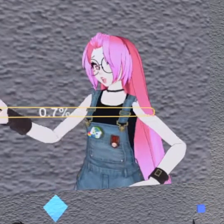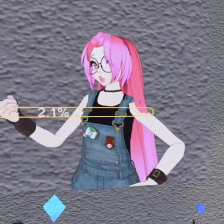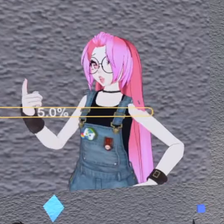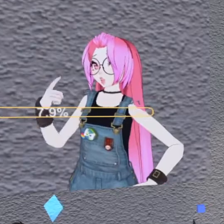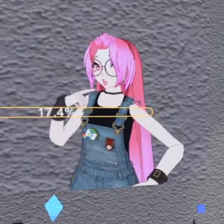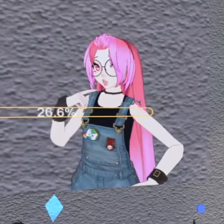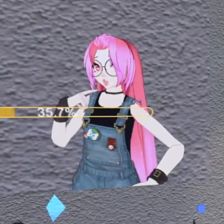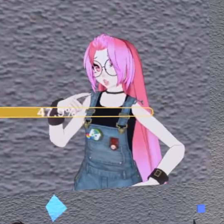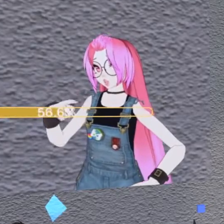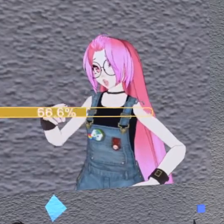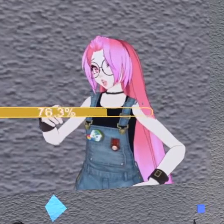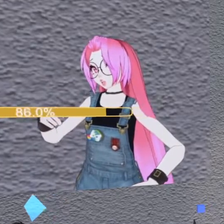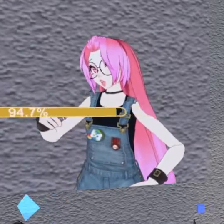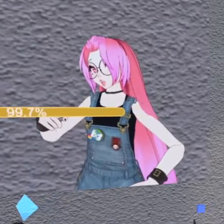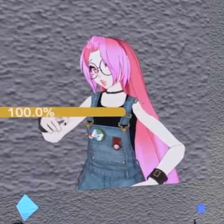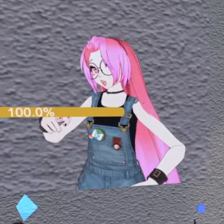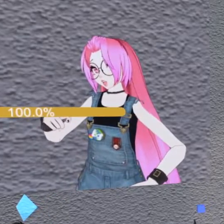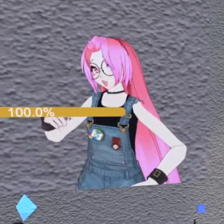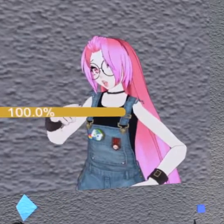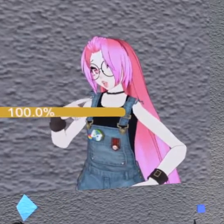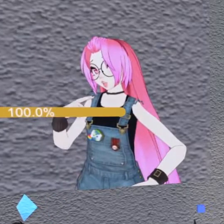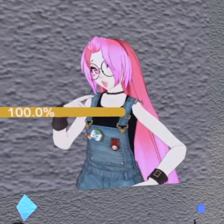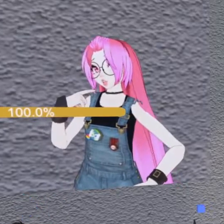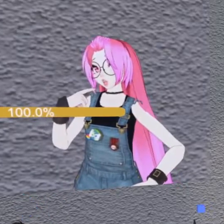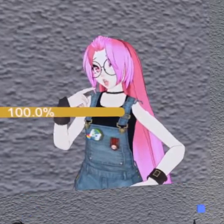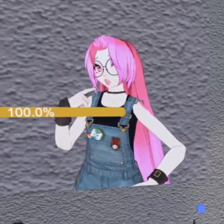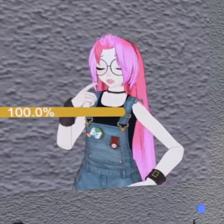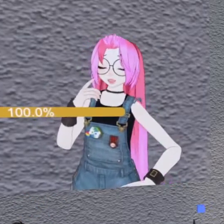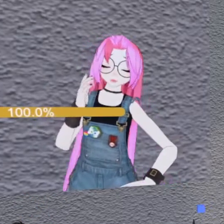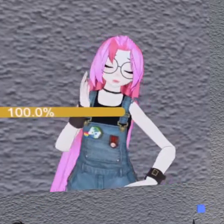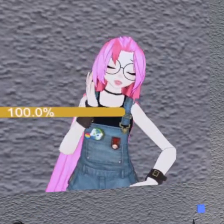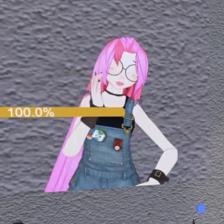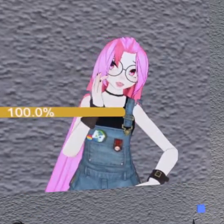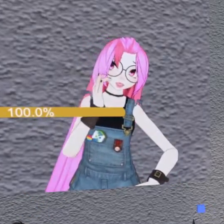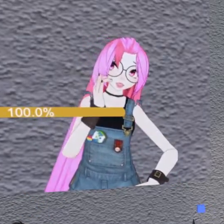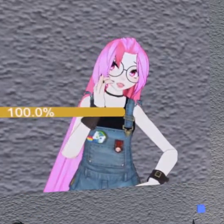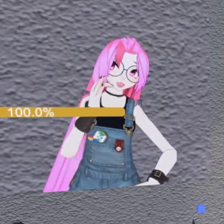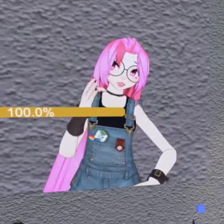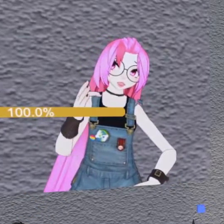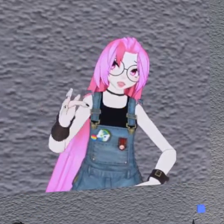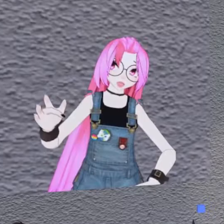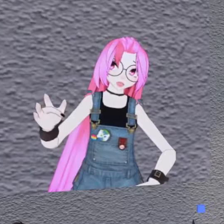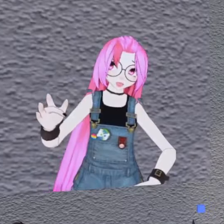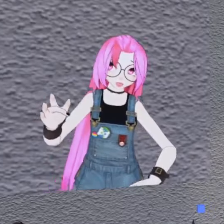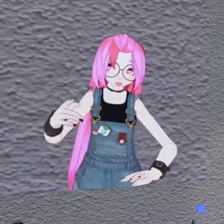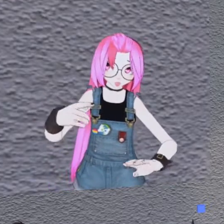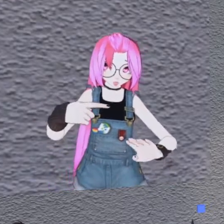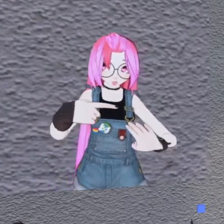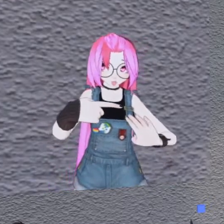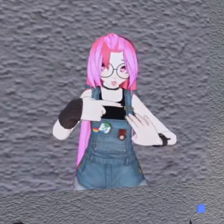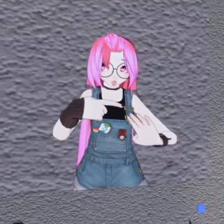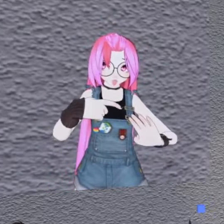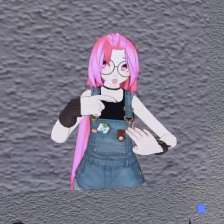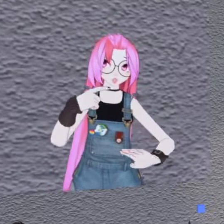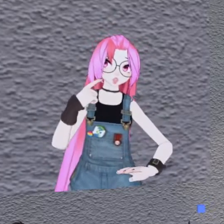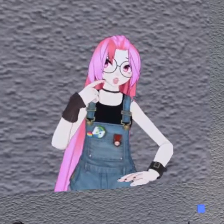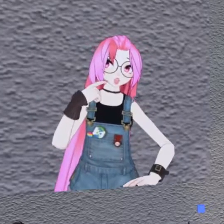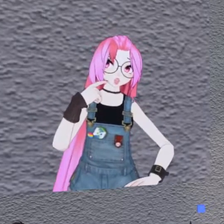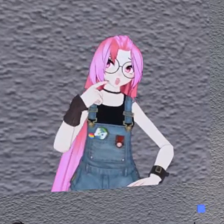gold tooth implants. All of these are on the cheek because of gold tooth implants. So you're touching your cheek and then you go out. Second one, touching your cheek with your